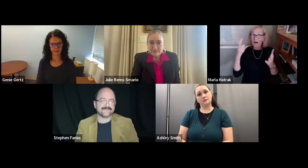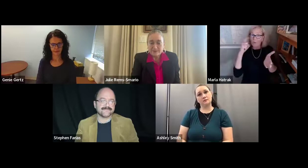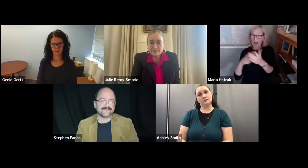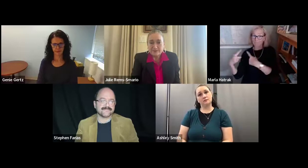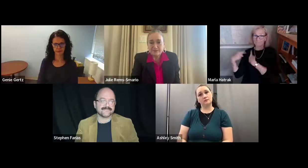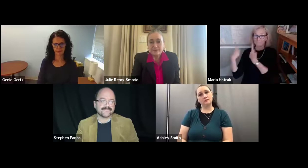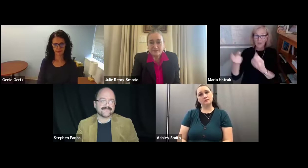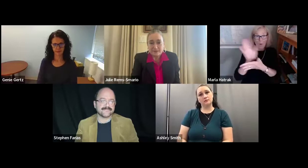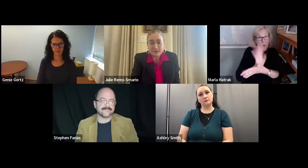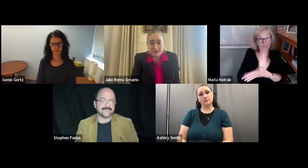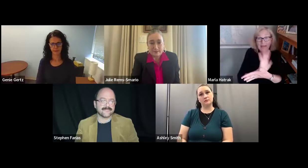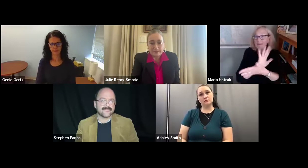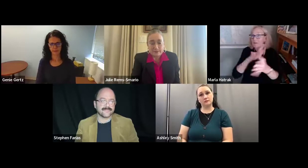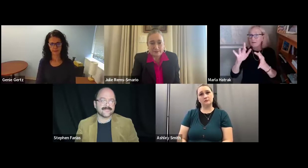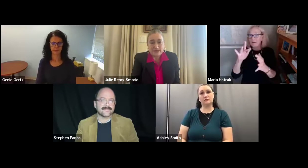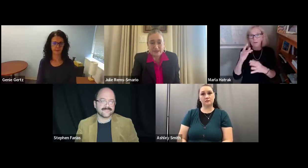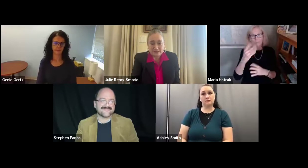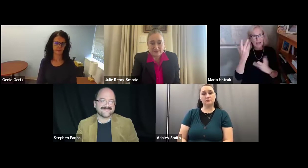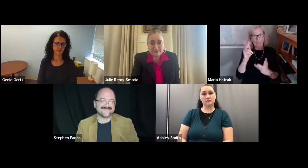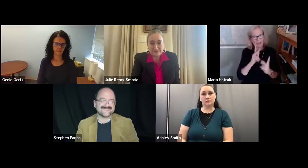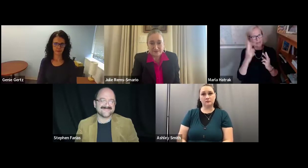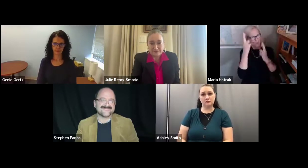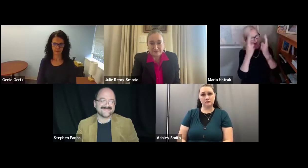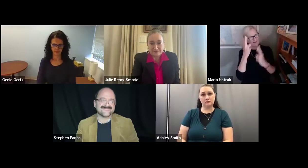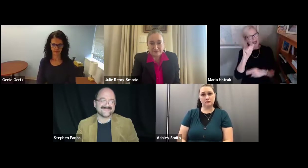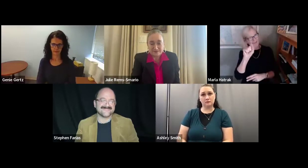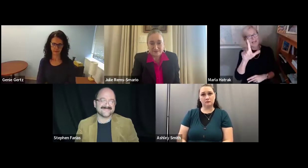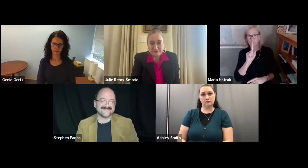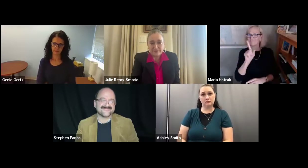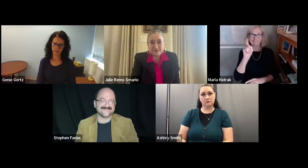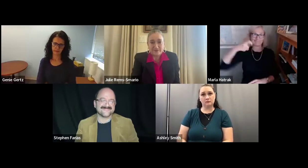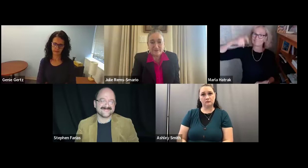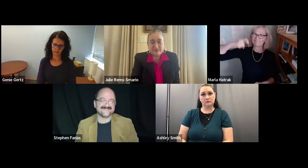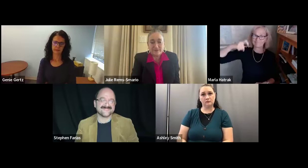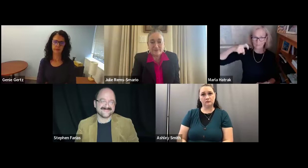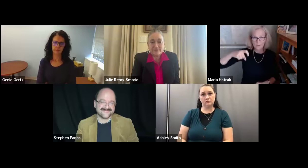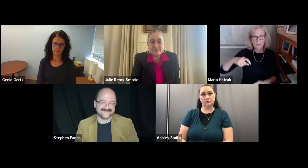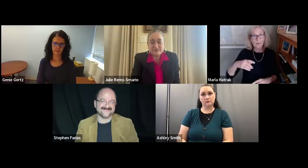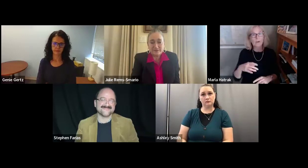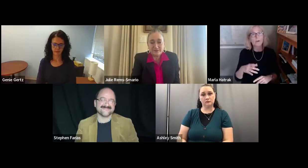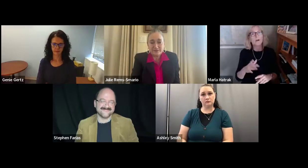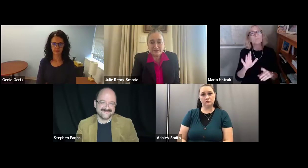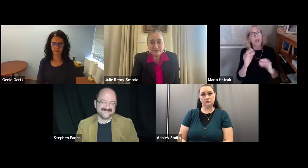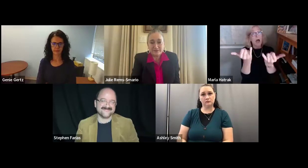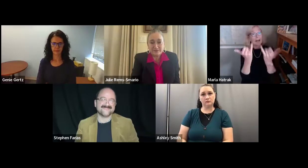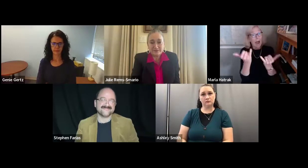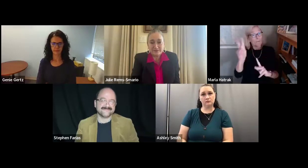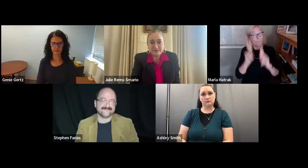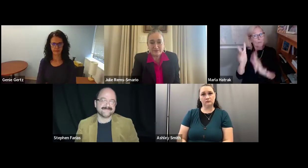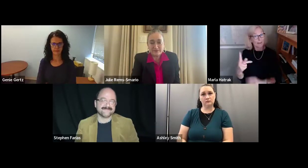and the support of ASL. We've seen recently many movies that are recognizing ASL and the need for it for our community.